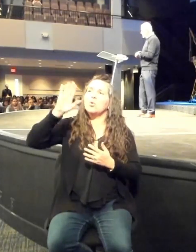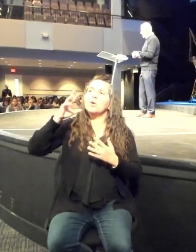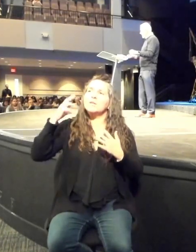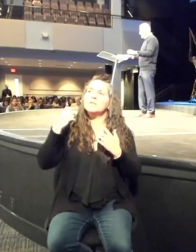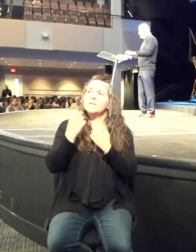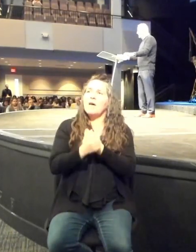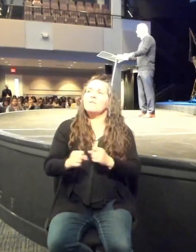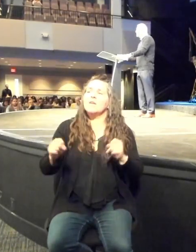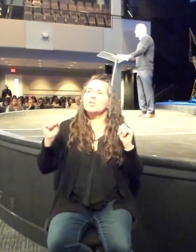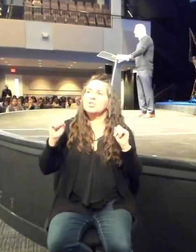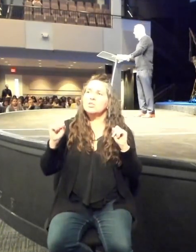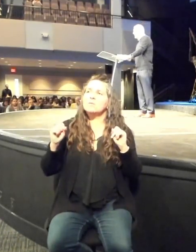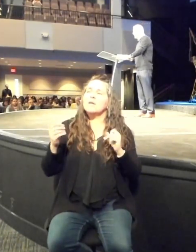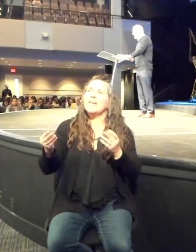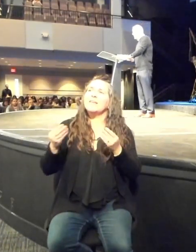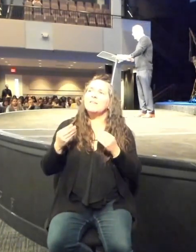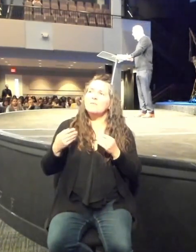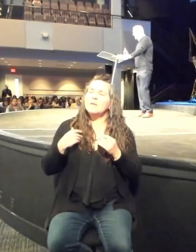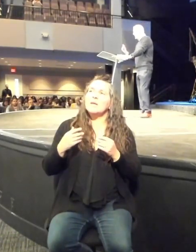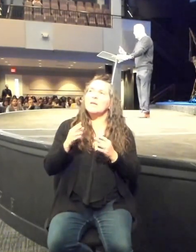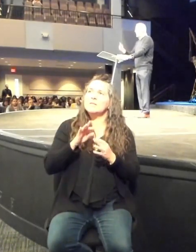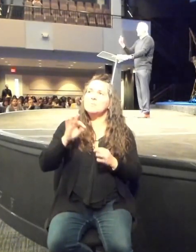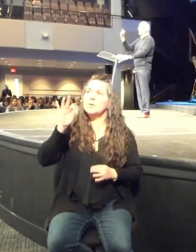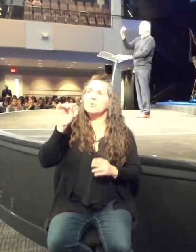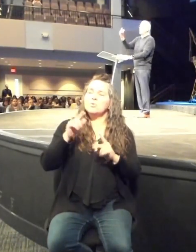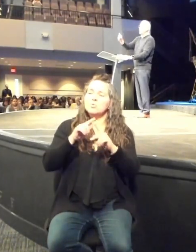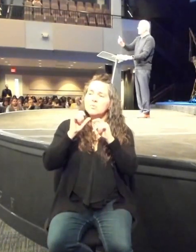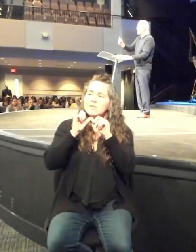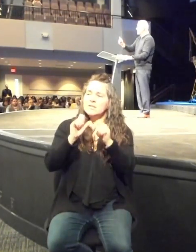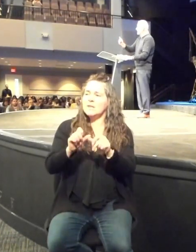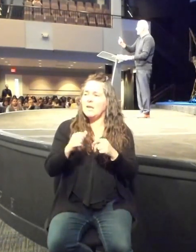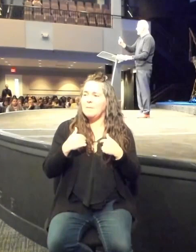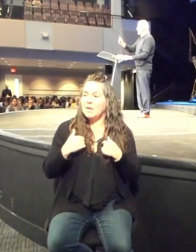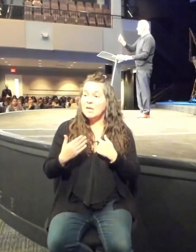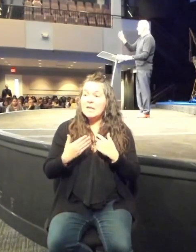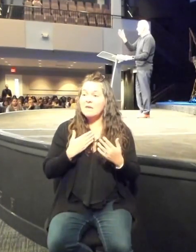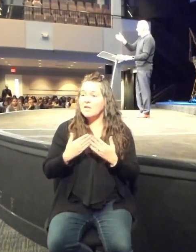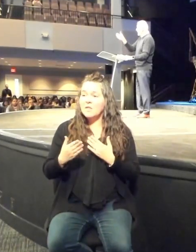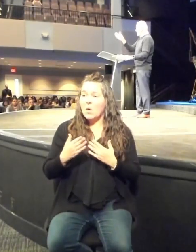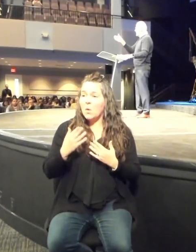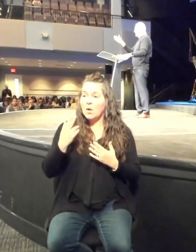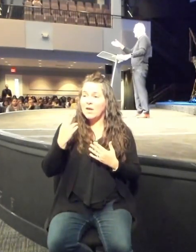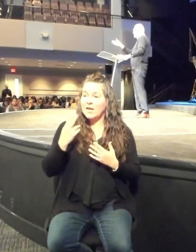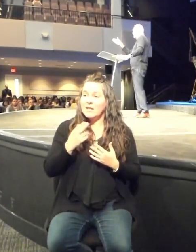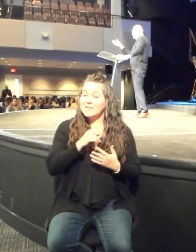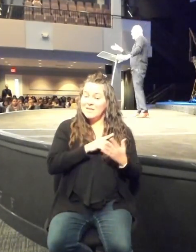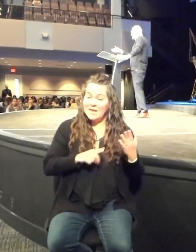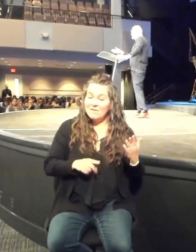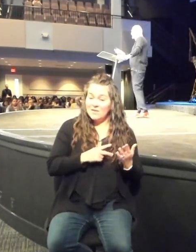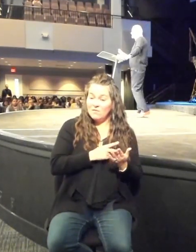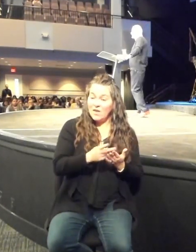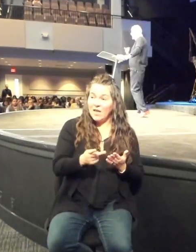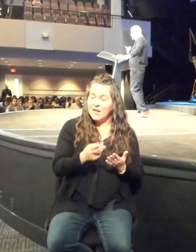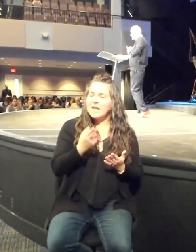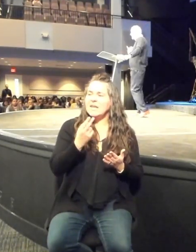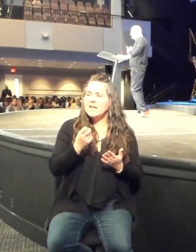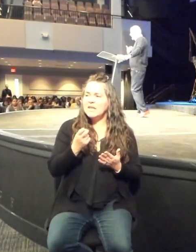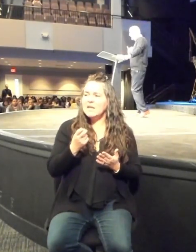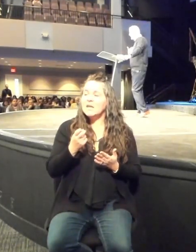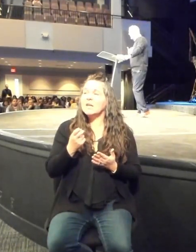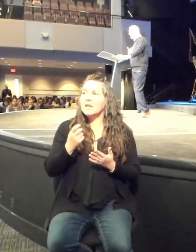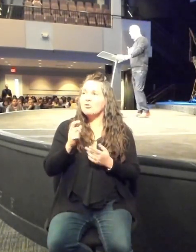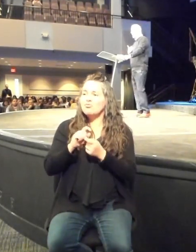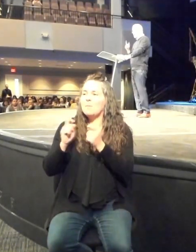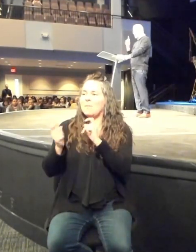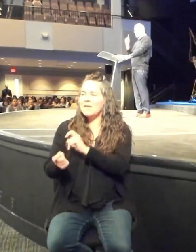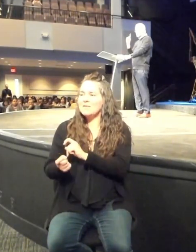willing spirit to sustain me. Even though he had failed, he came back to God in repentance because he had a soft